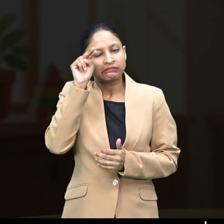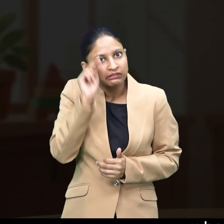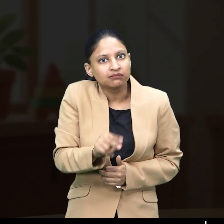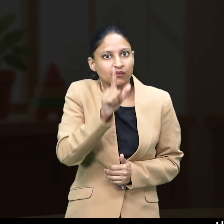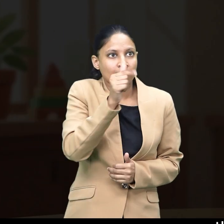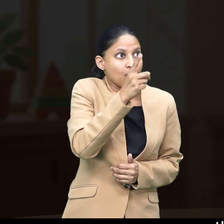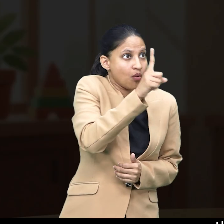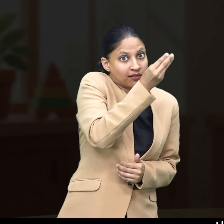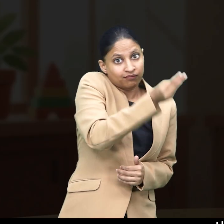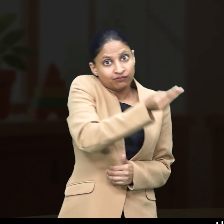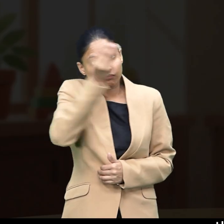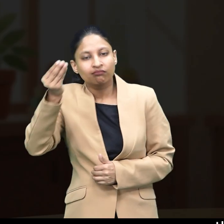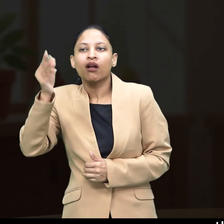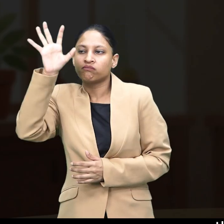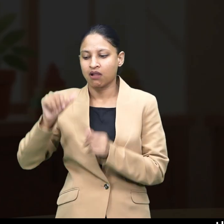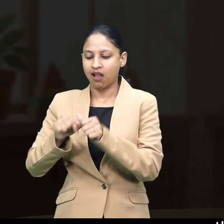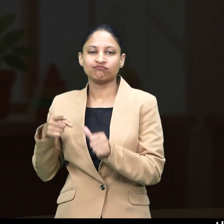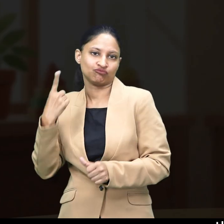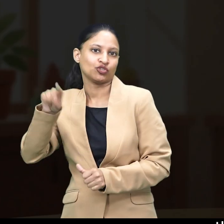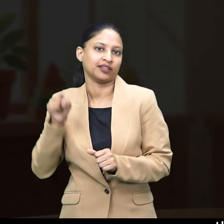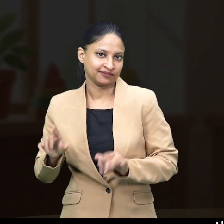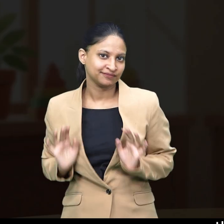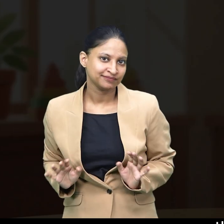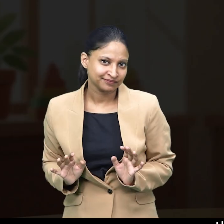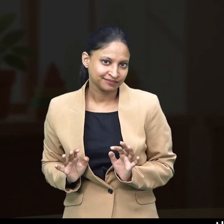is smaller than the bottom digit.